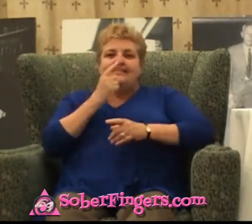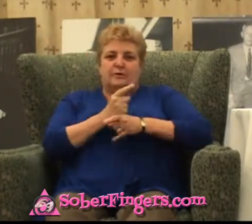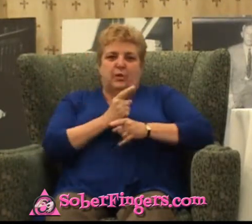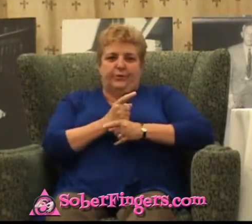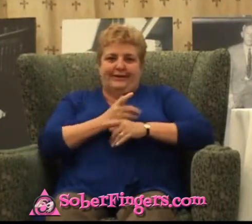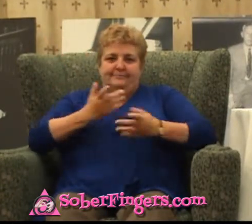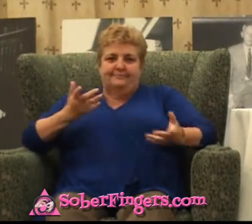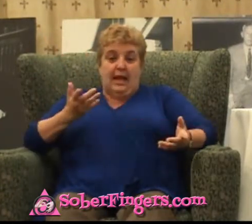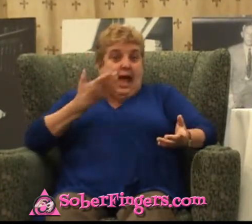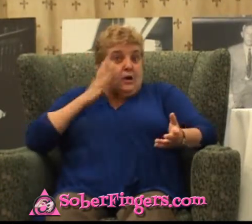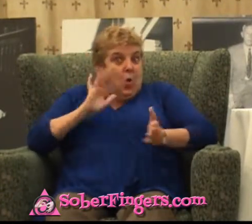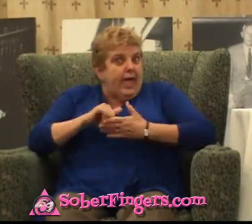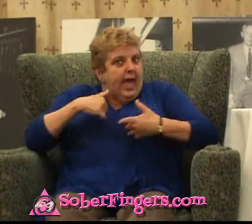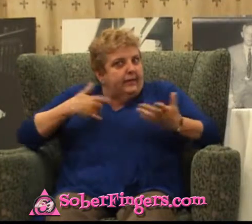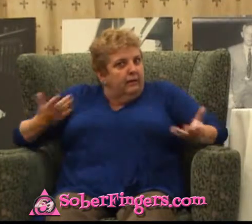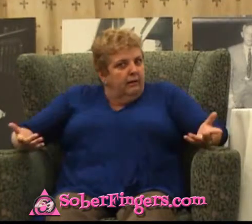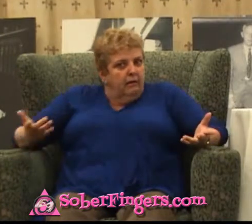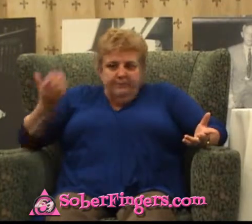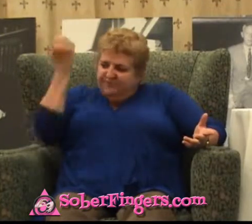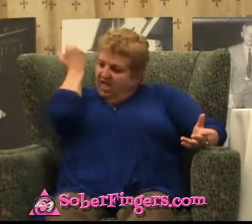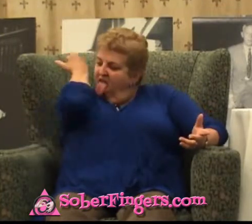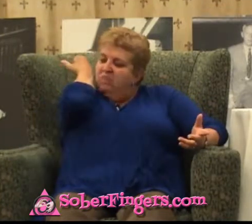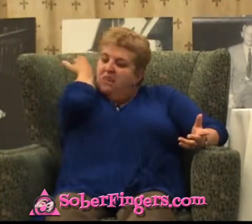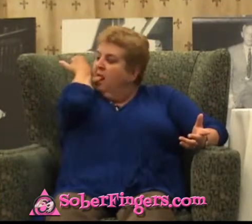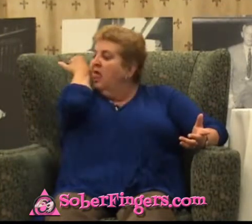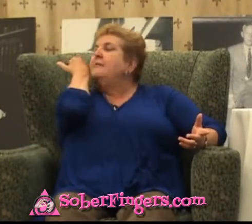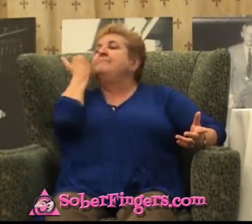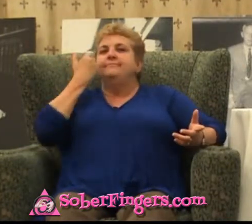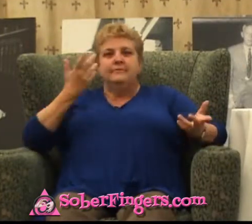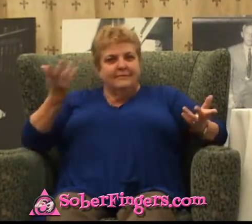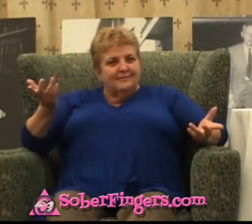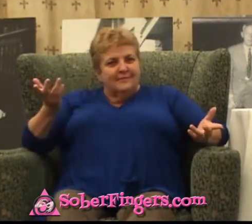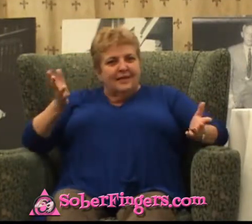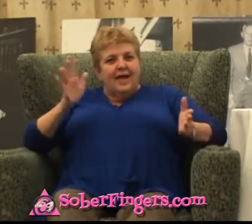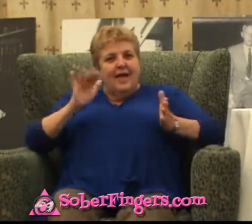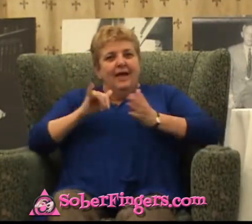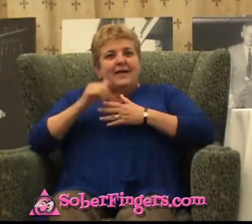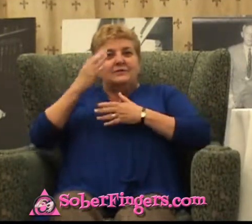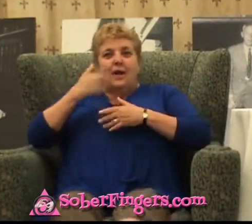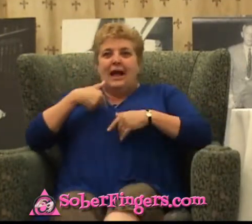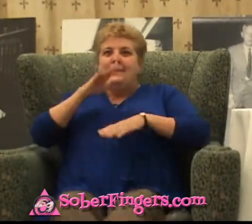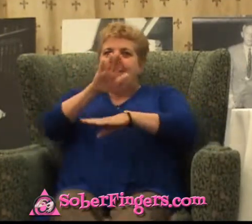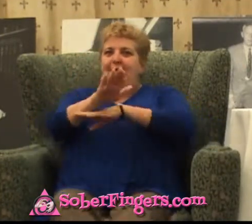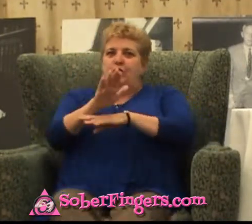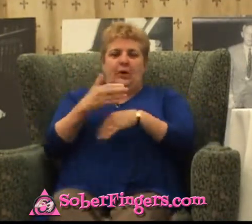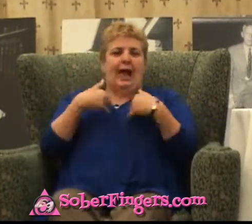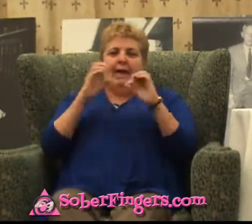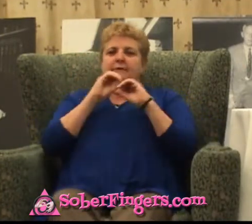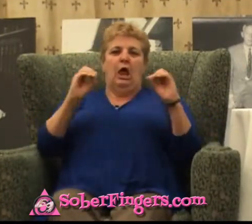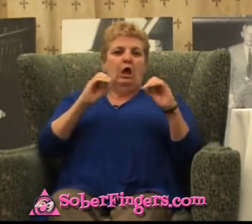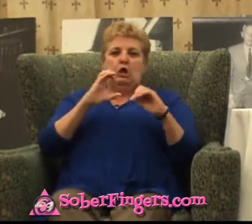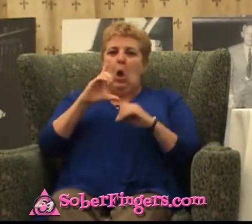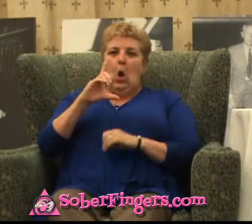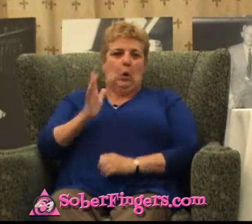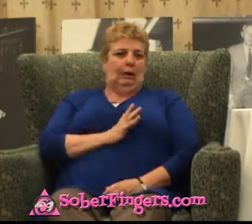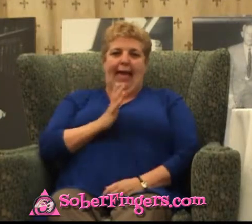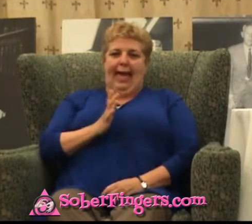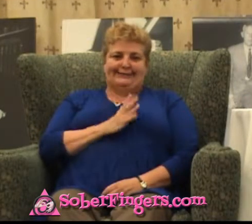Total class, I know. That's why they put me in the middle of the afternoon. Now, I had my last finger